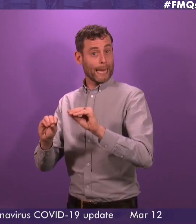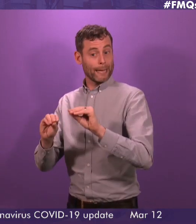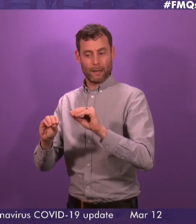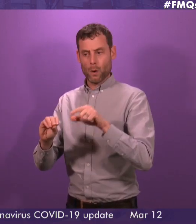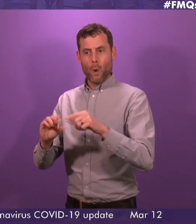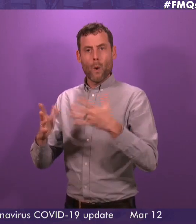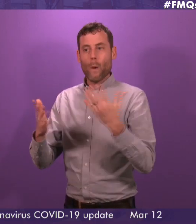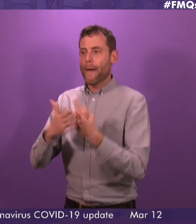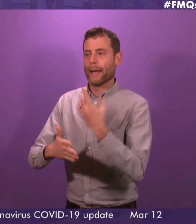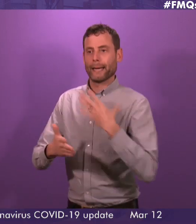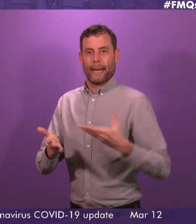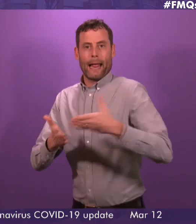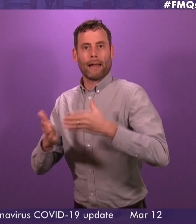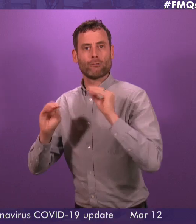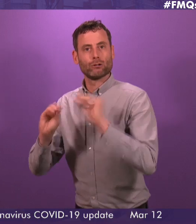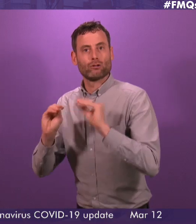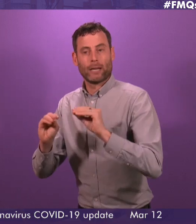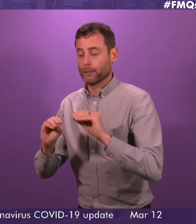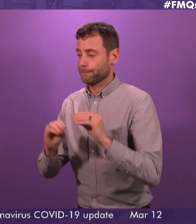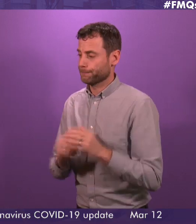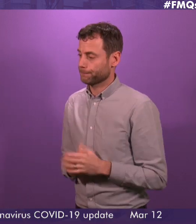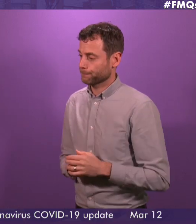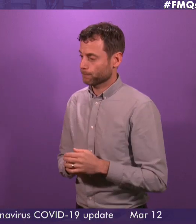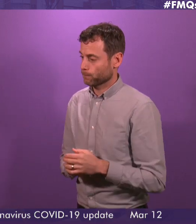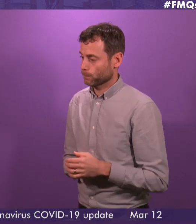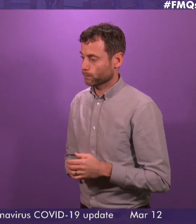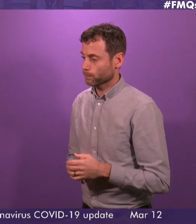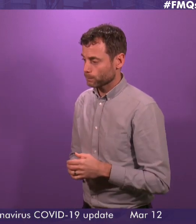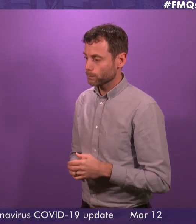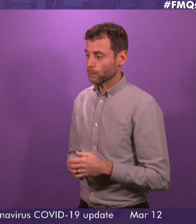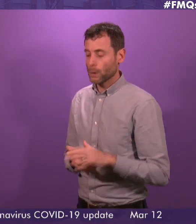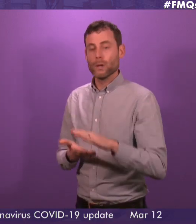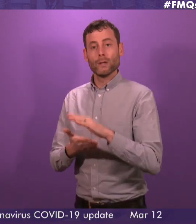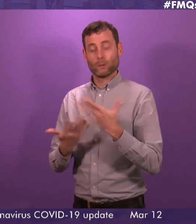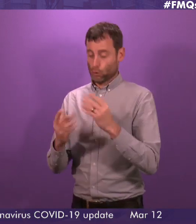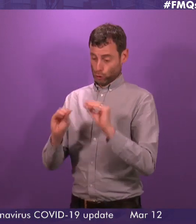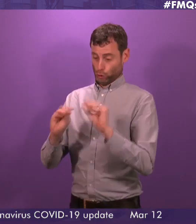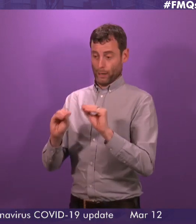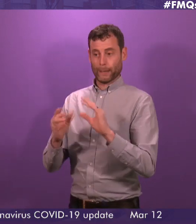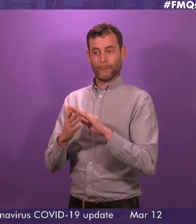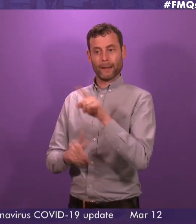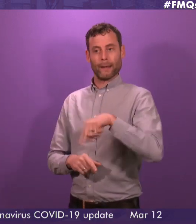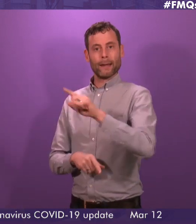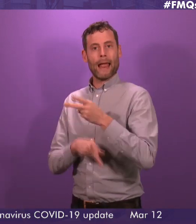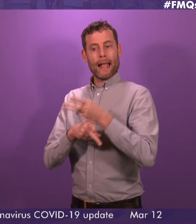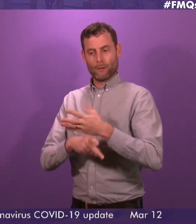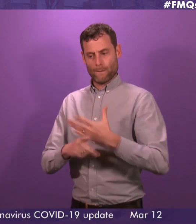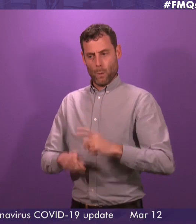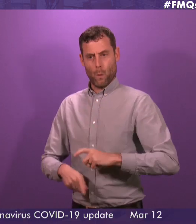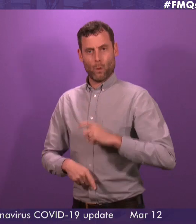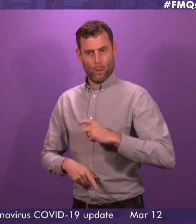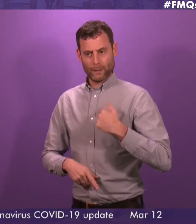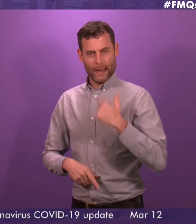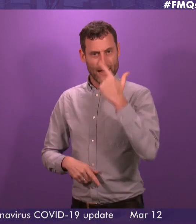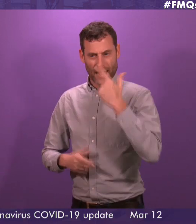is needed, if for no other reason than to give care workers confidence that they know how to manage these